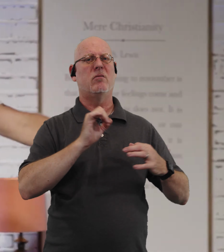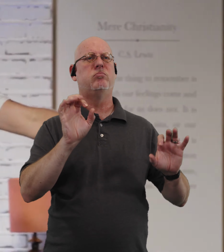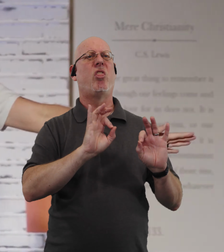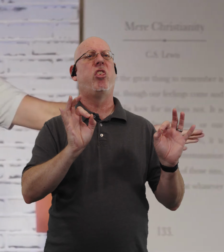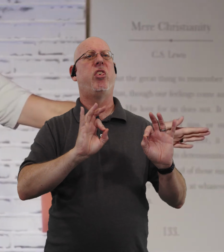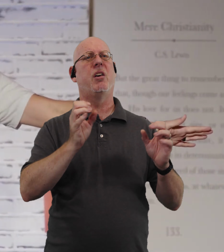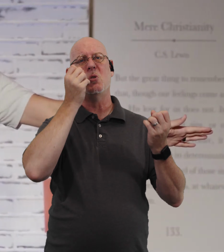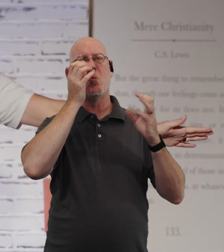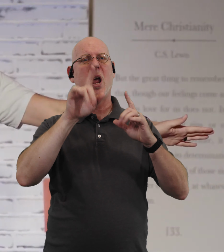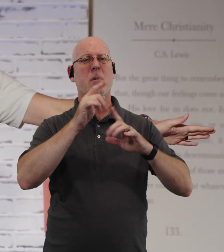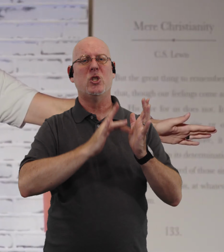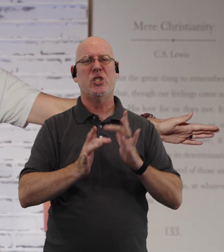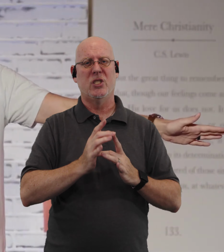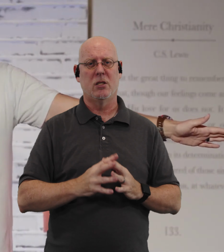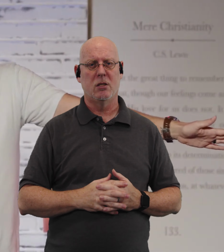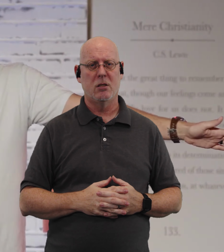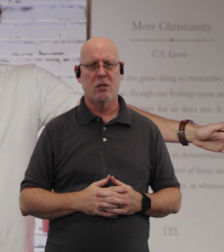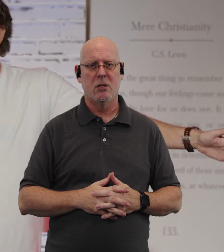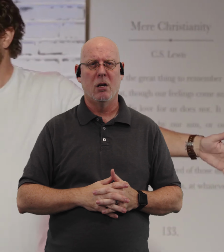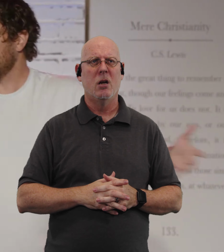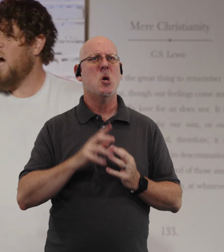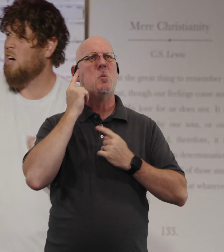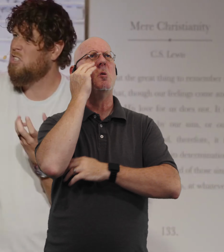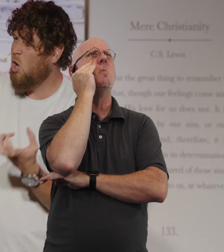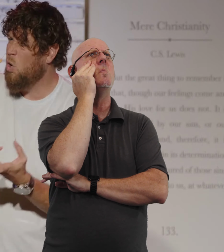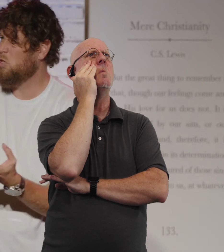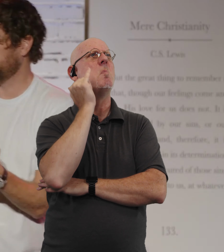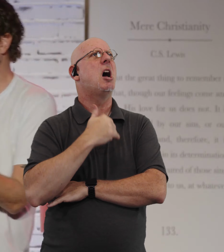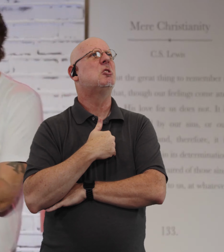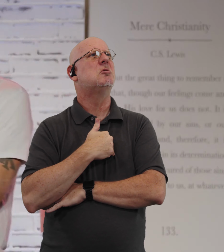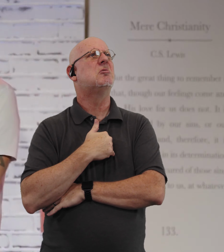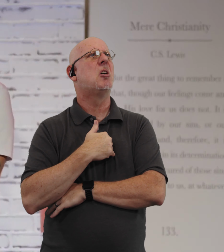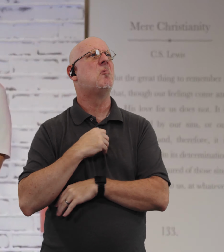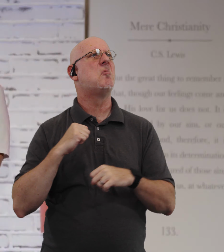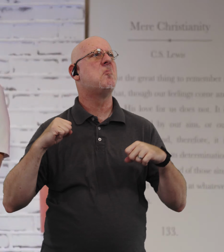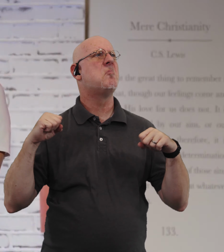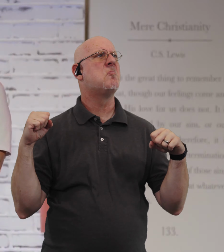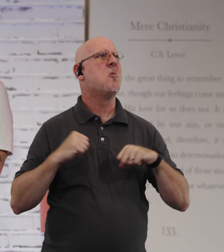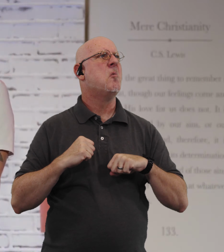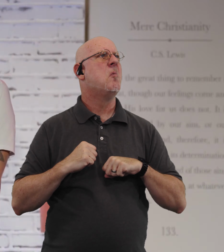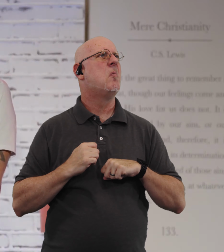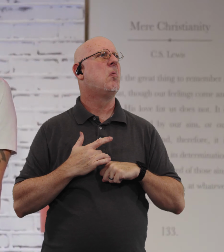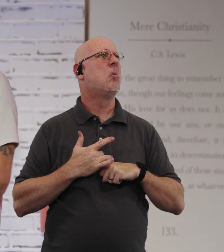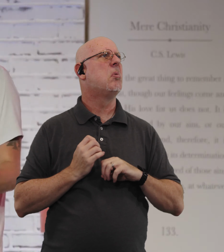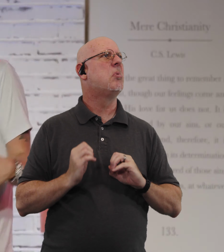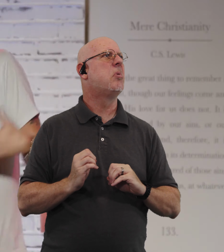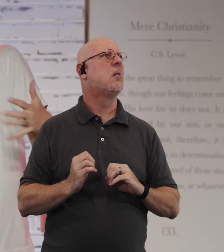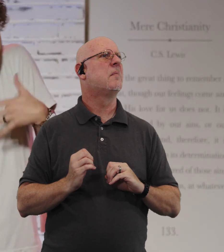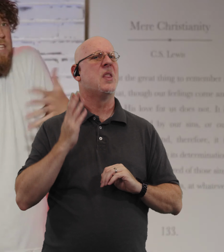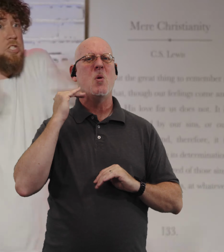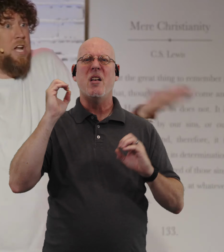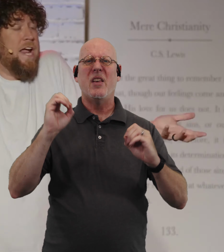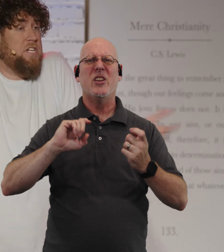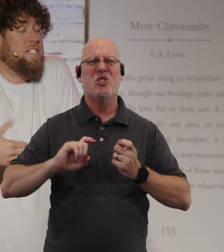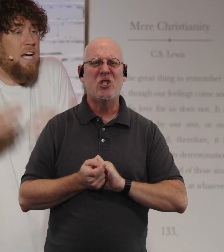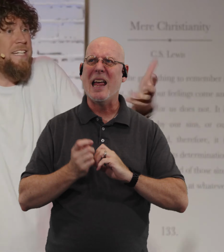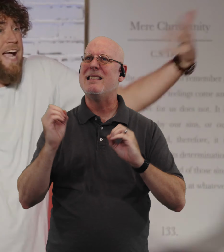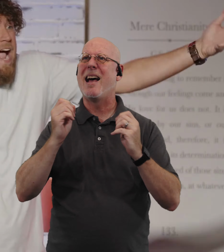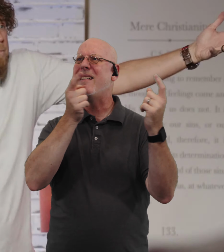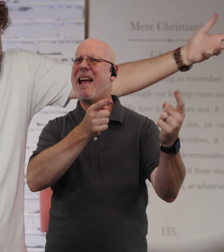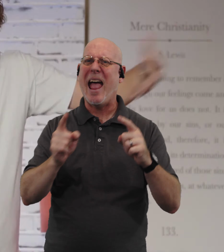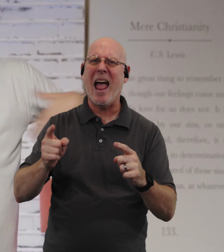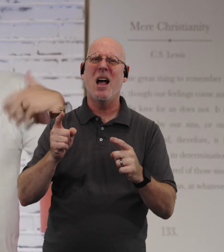love for Jesus. And we wonder why our souls are so cold. And we wonder why nothing's changing,